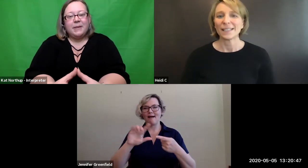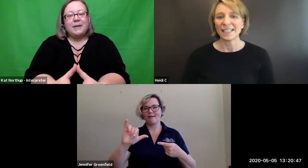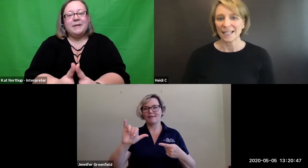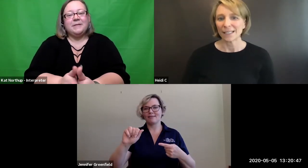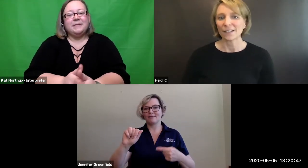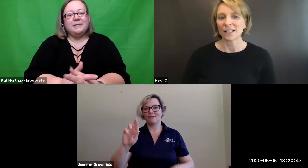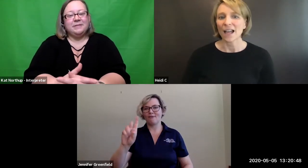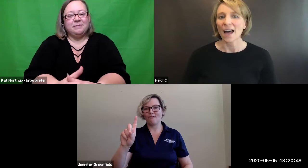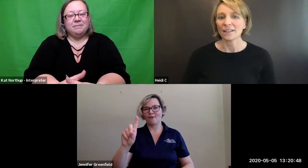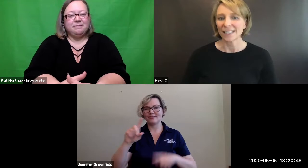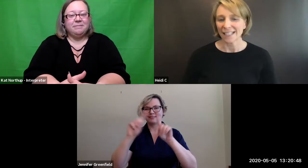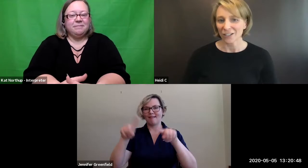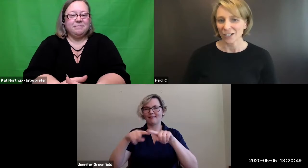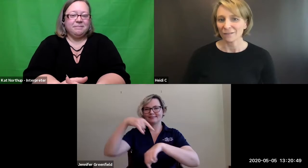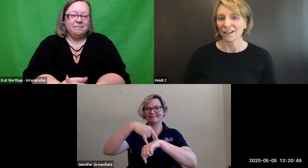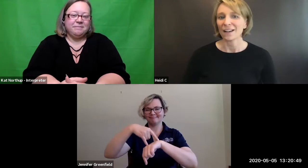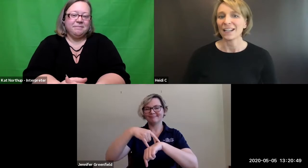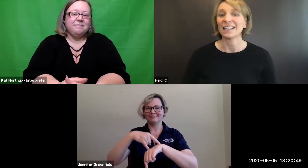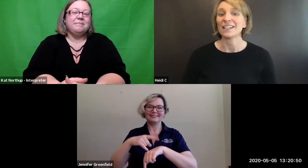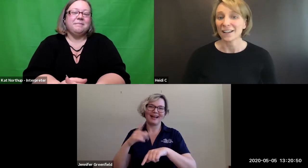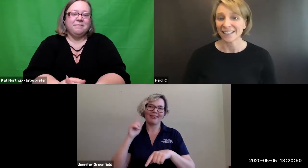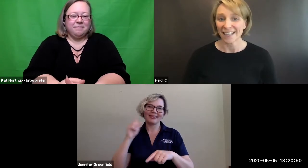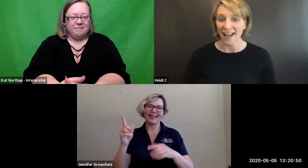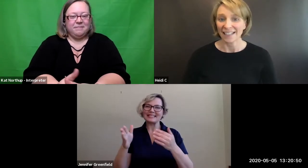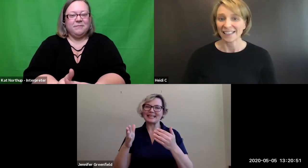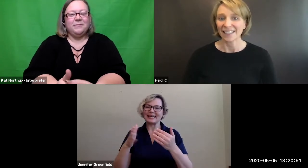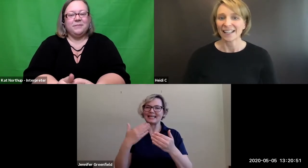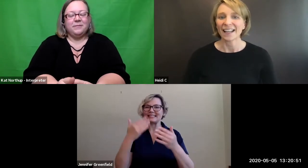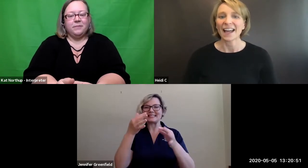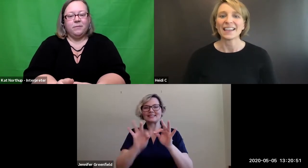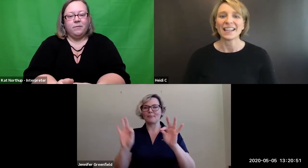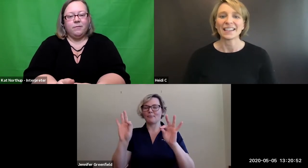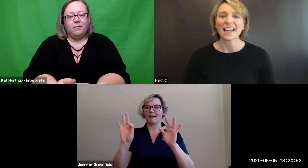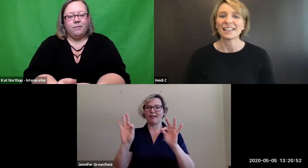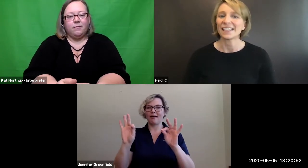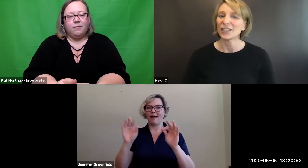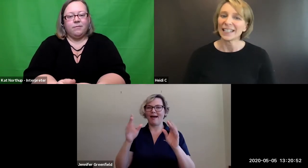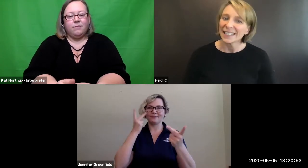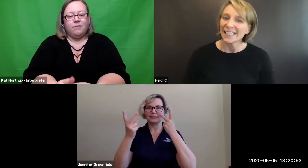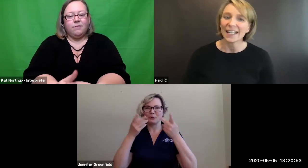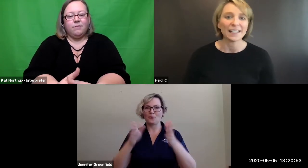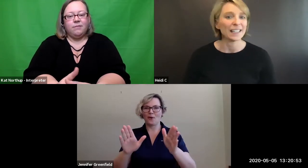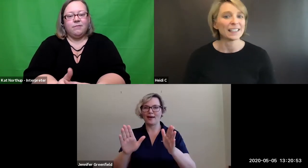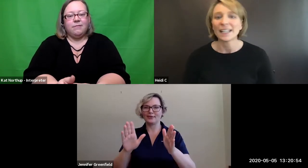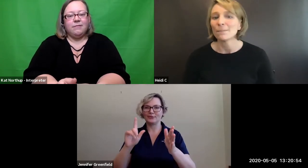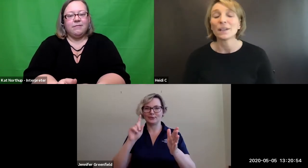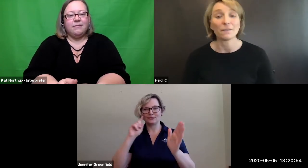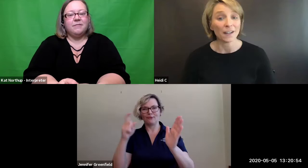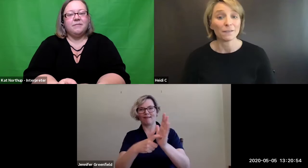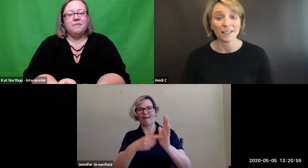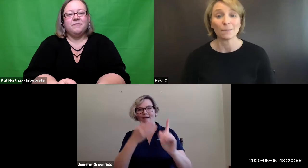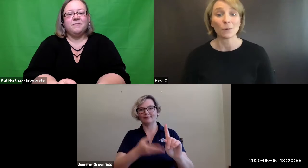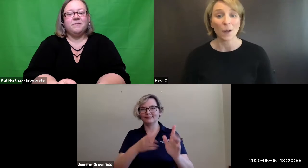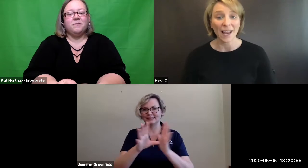So it seems there's a lot of discussion regarding the yard signs. I think that is such an easy and simple and